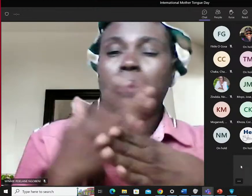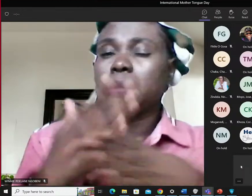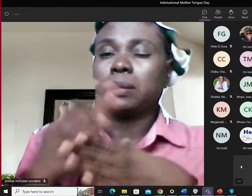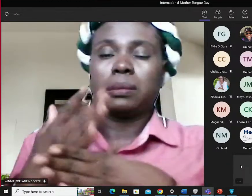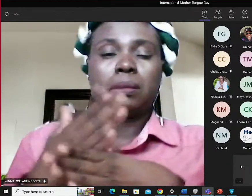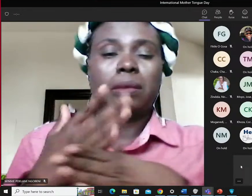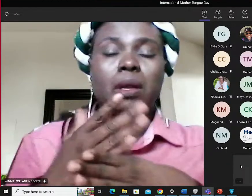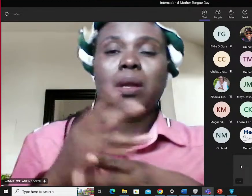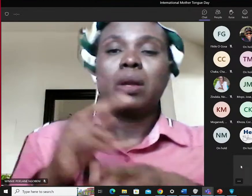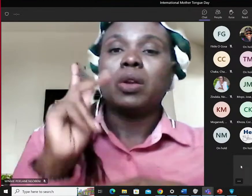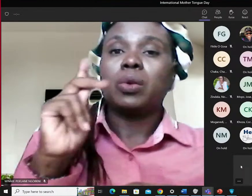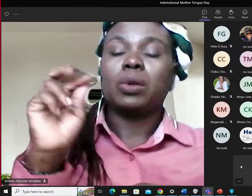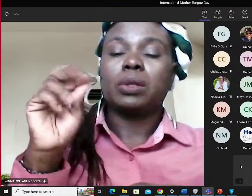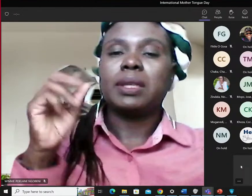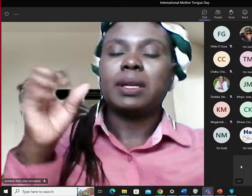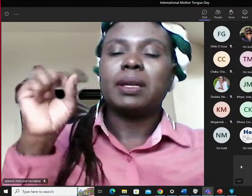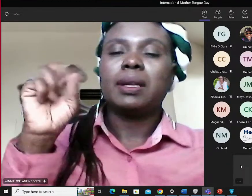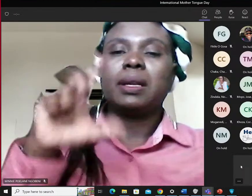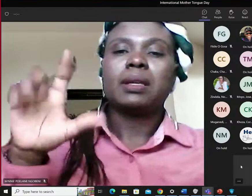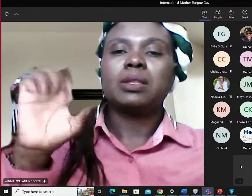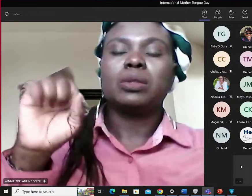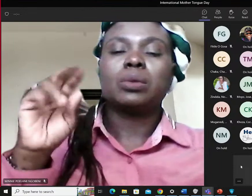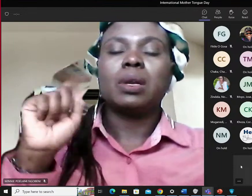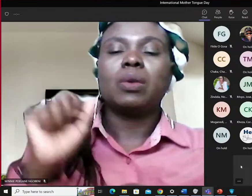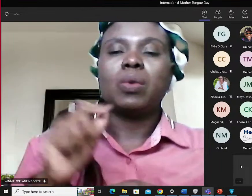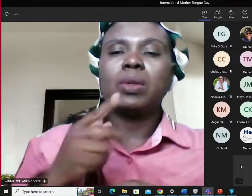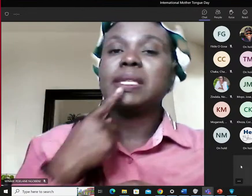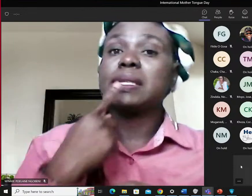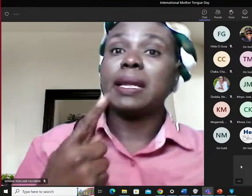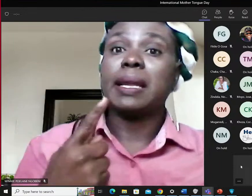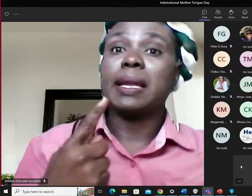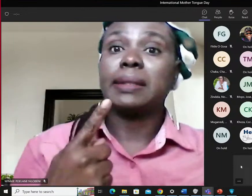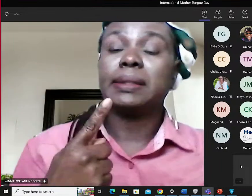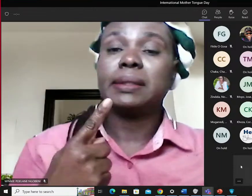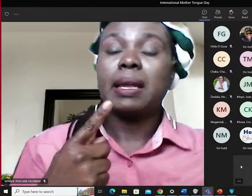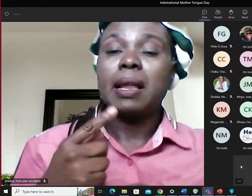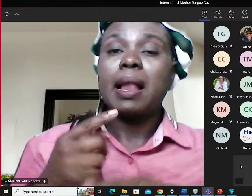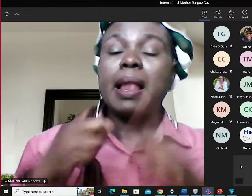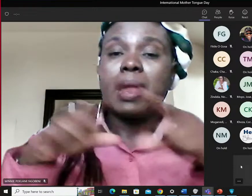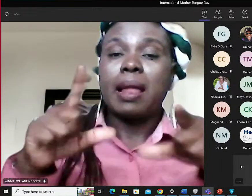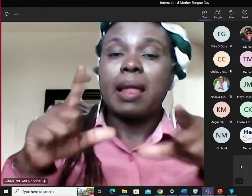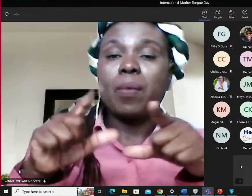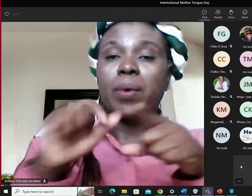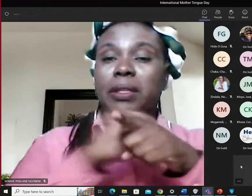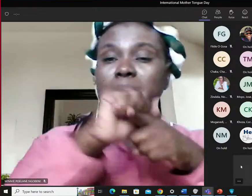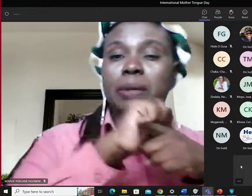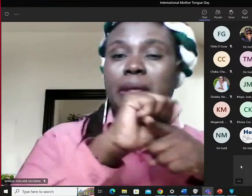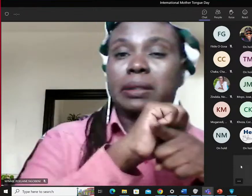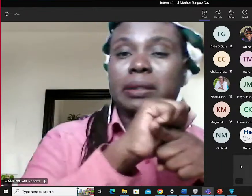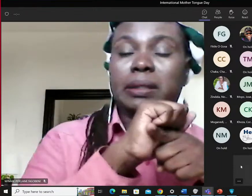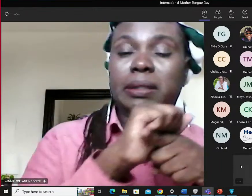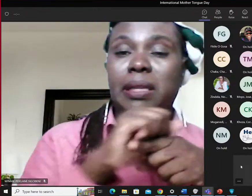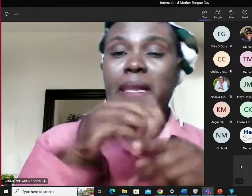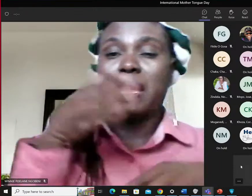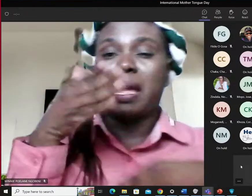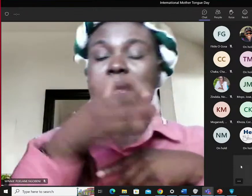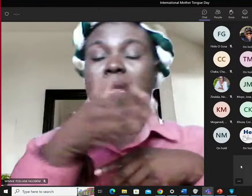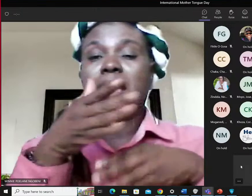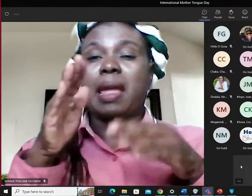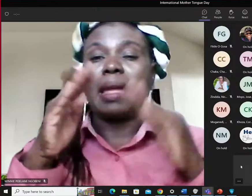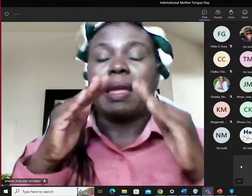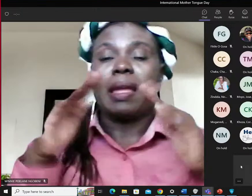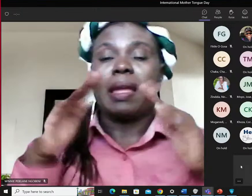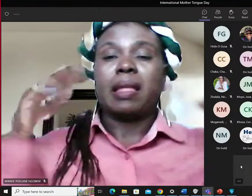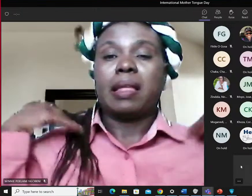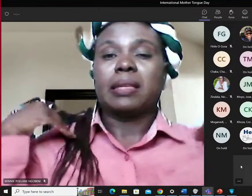Litswalo mentioned the language practitioners. Some of them are here in this hall. We started